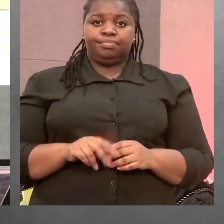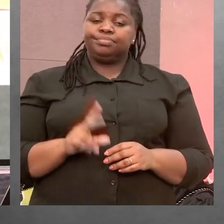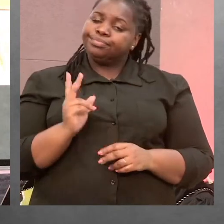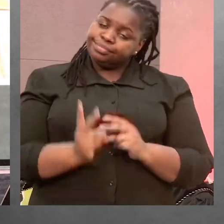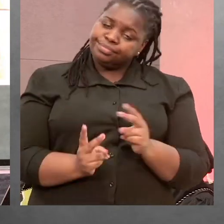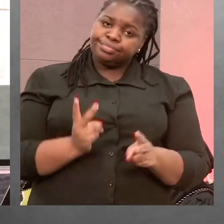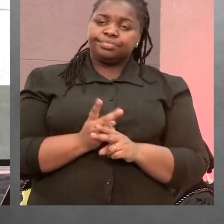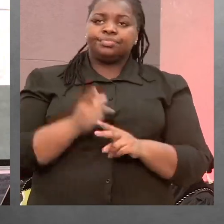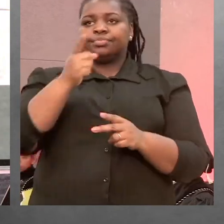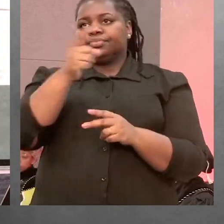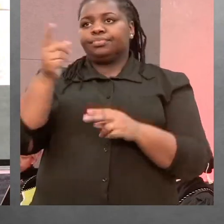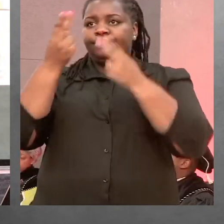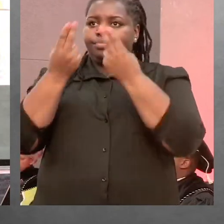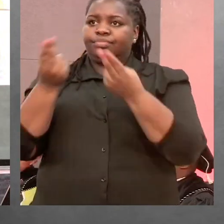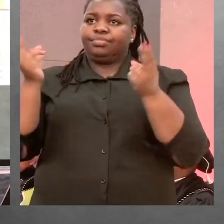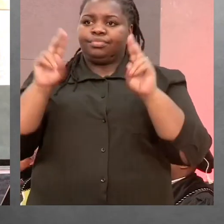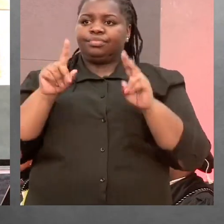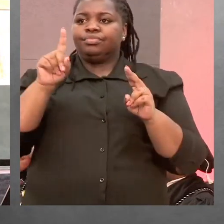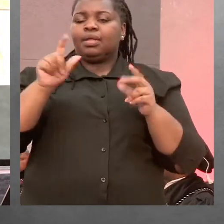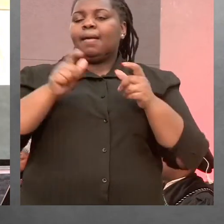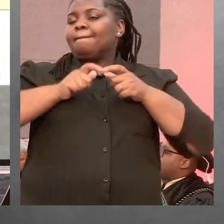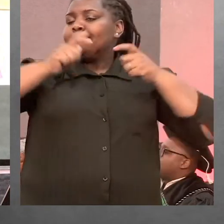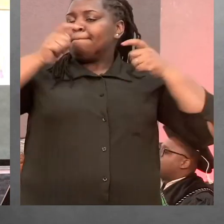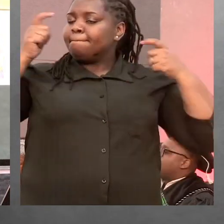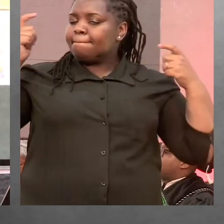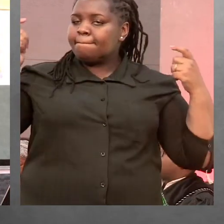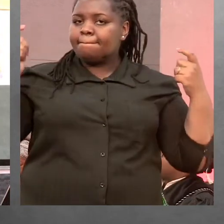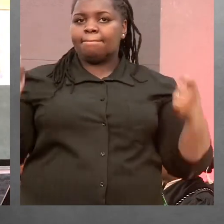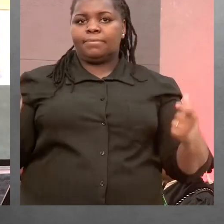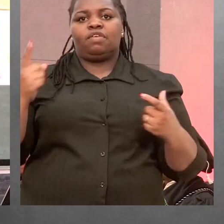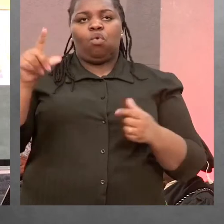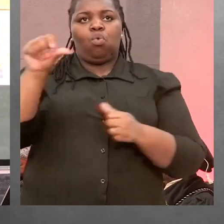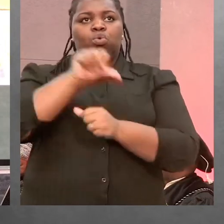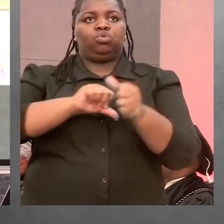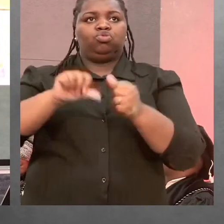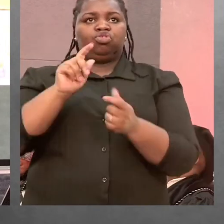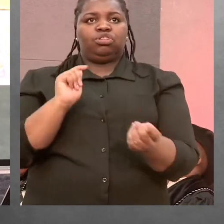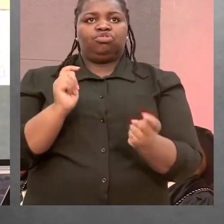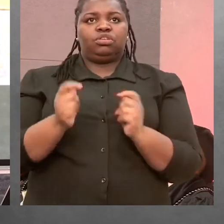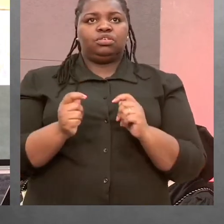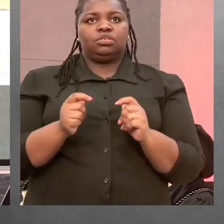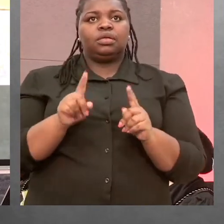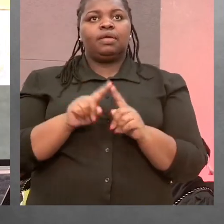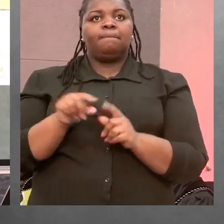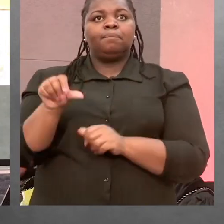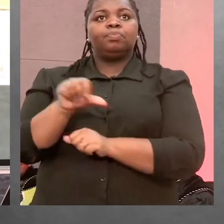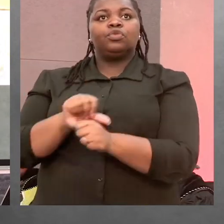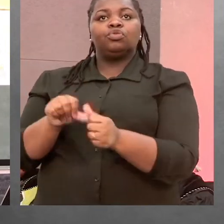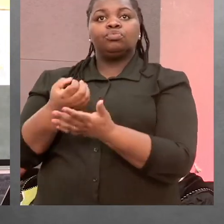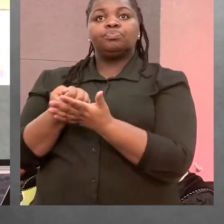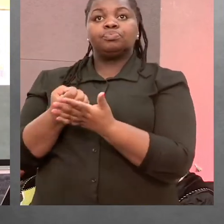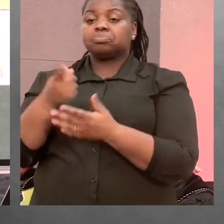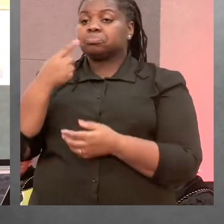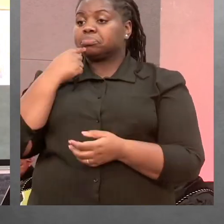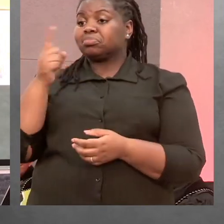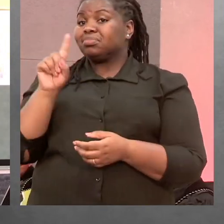Again, universities are also a major lever for this social change. Social scientists say